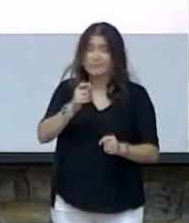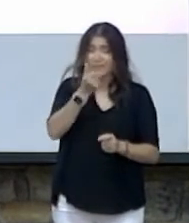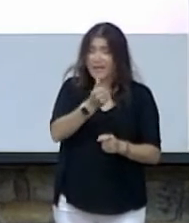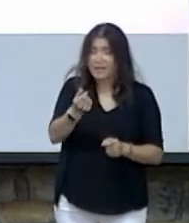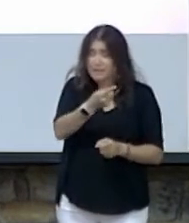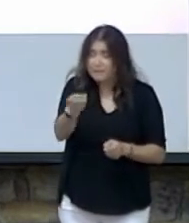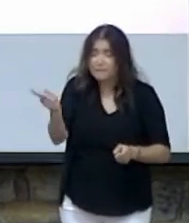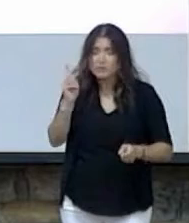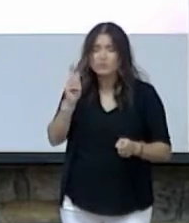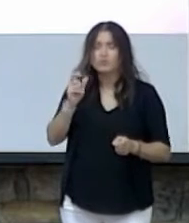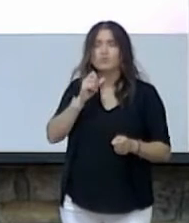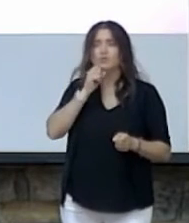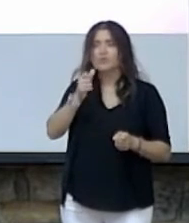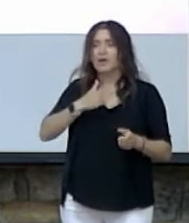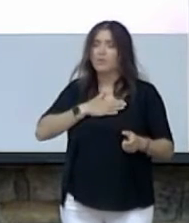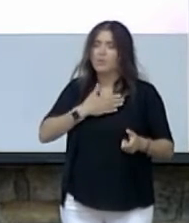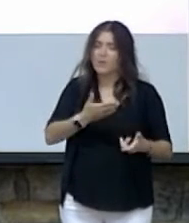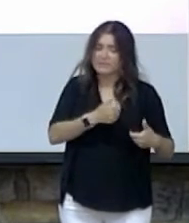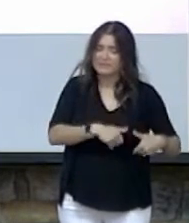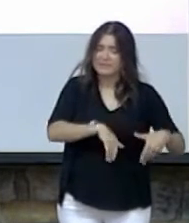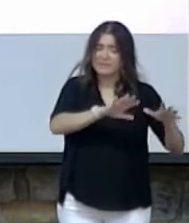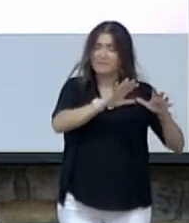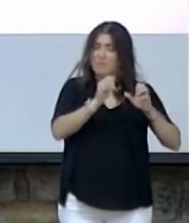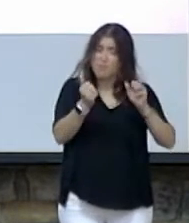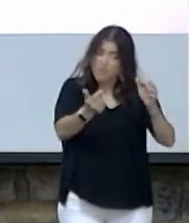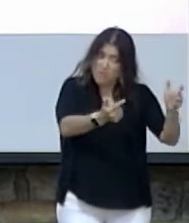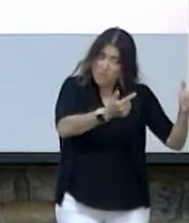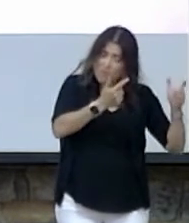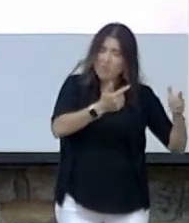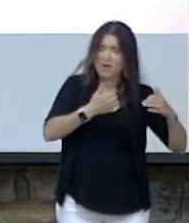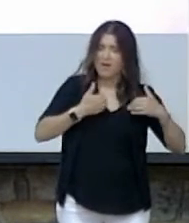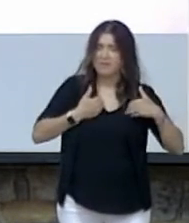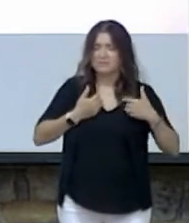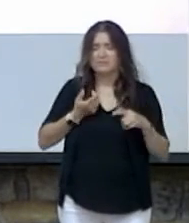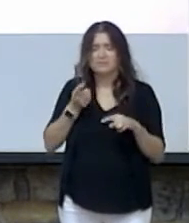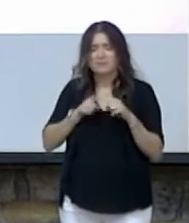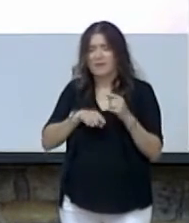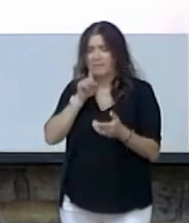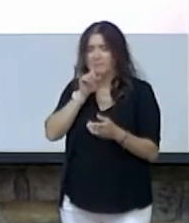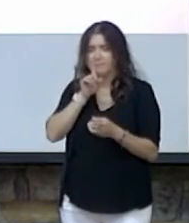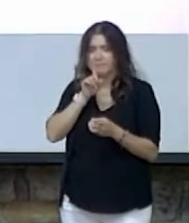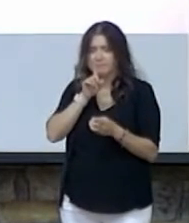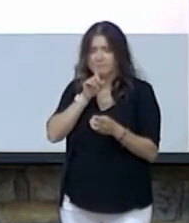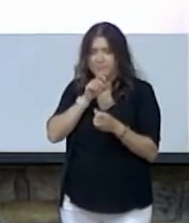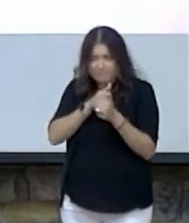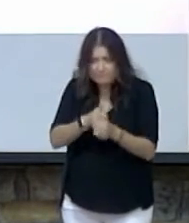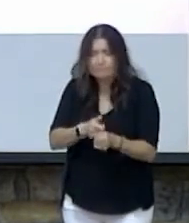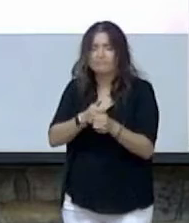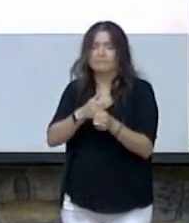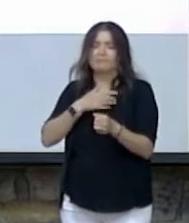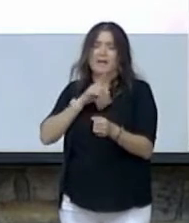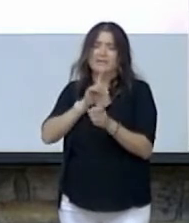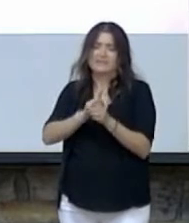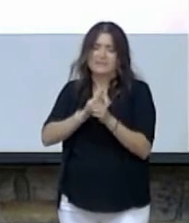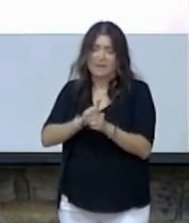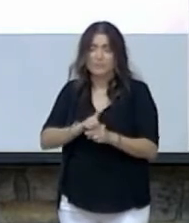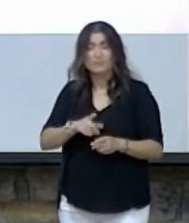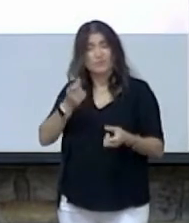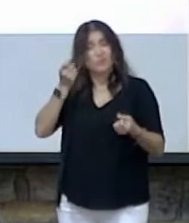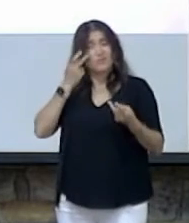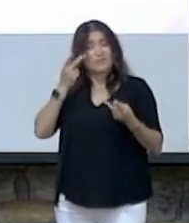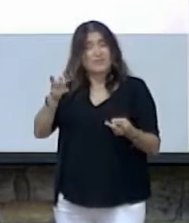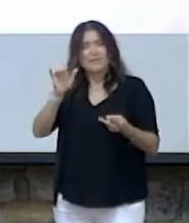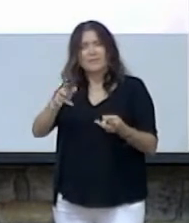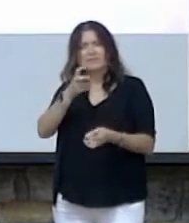not renounce all that he has cannot be my disciple. Again, we see this difficult